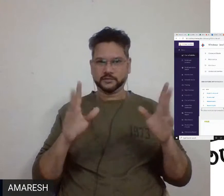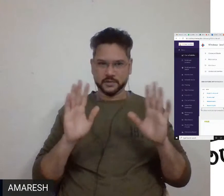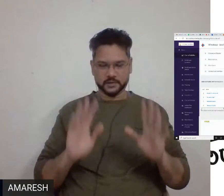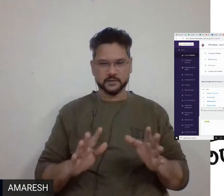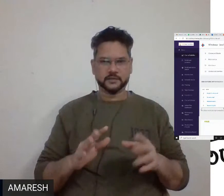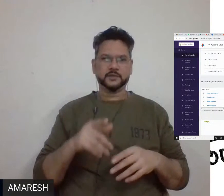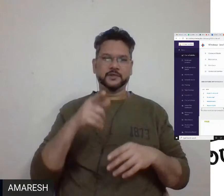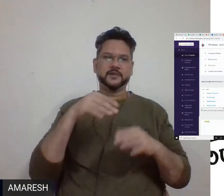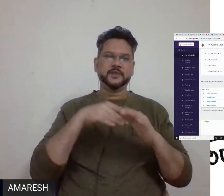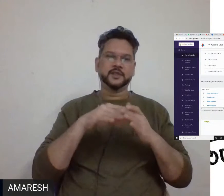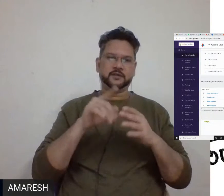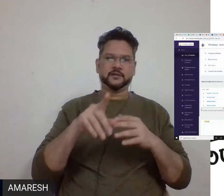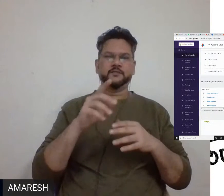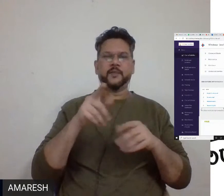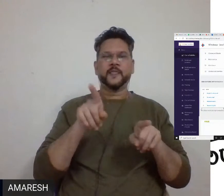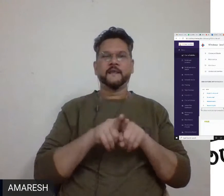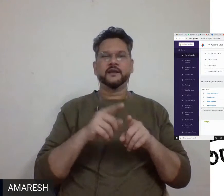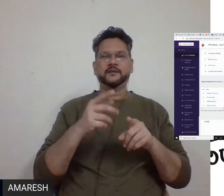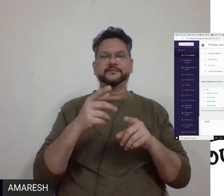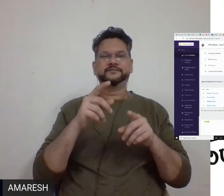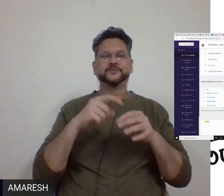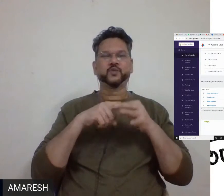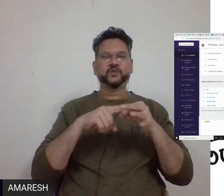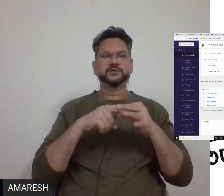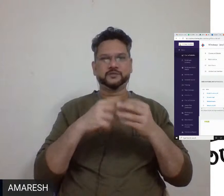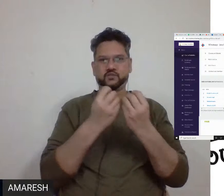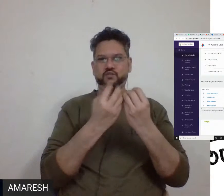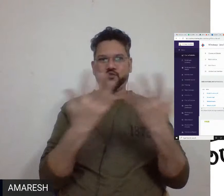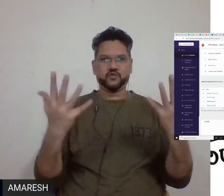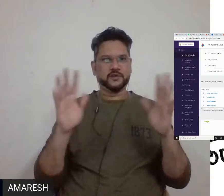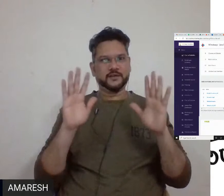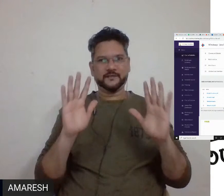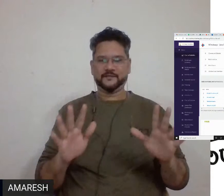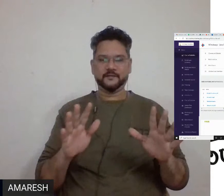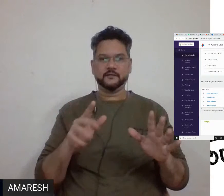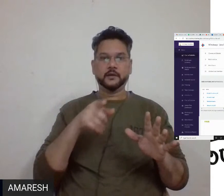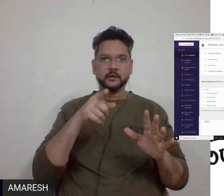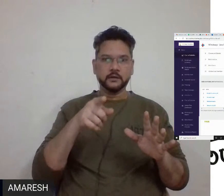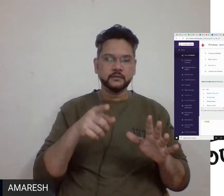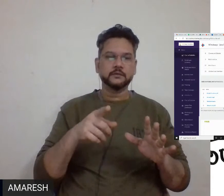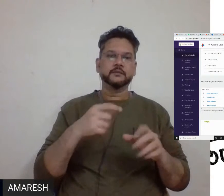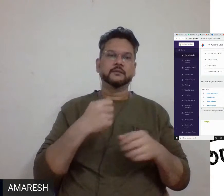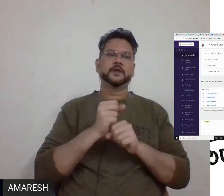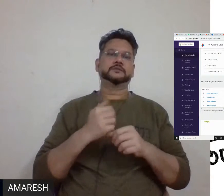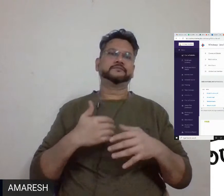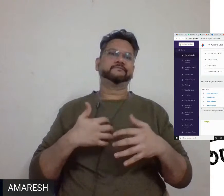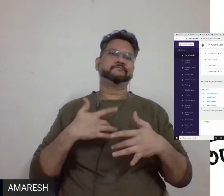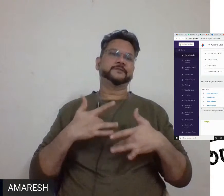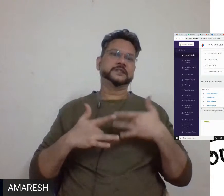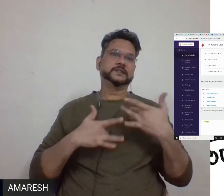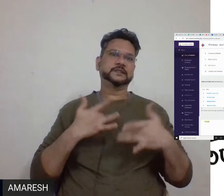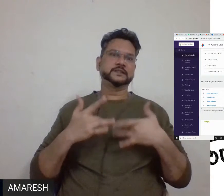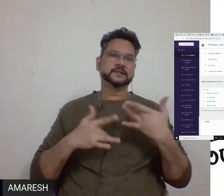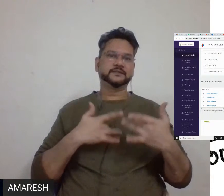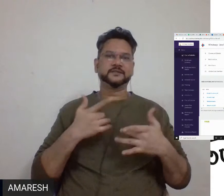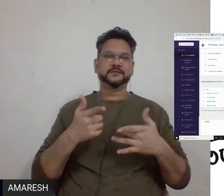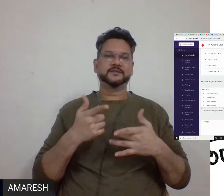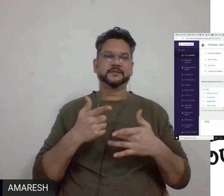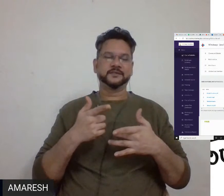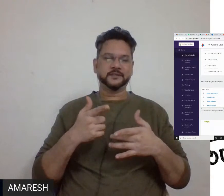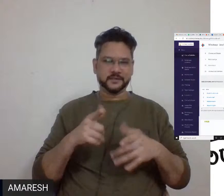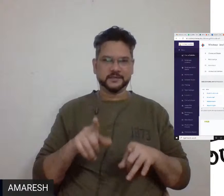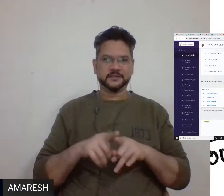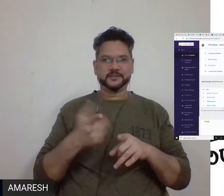problems which are out here, which is what will make it interesting. And when we work with many of the